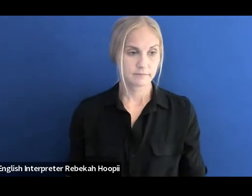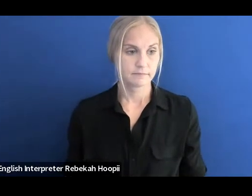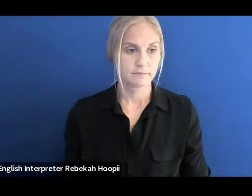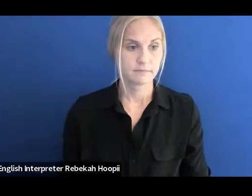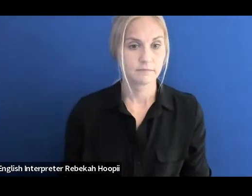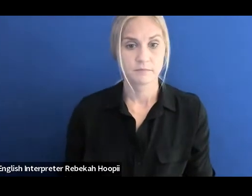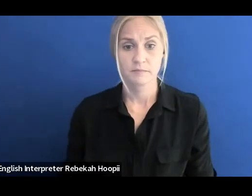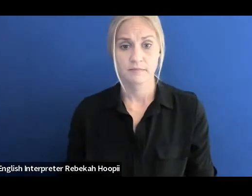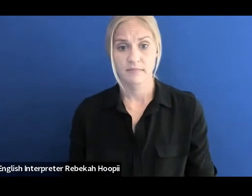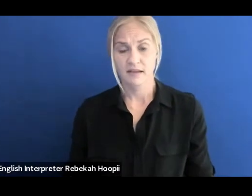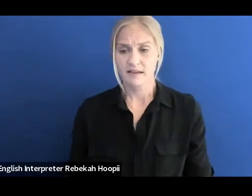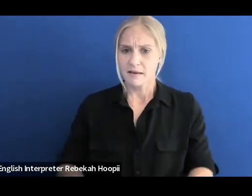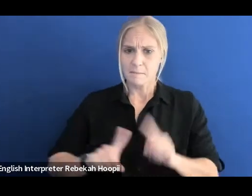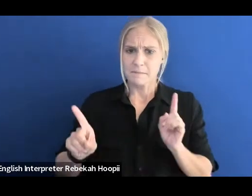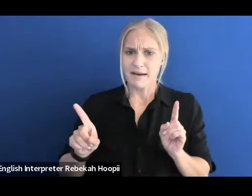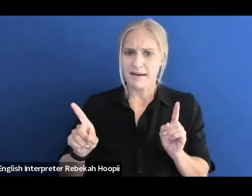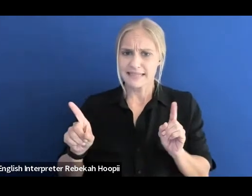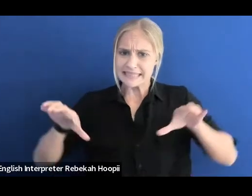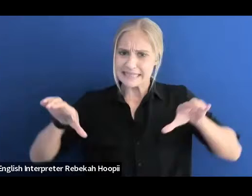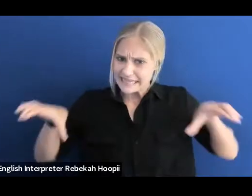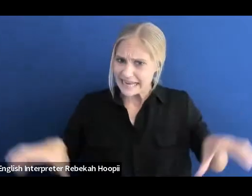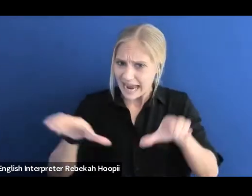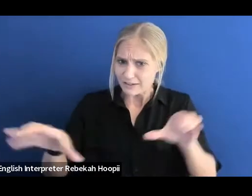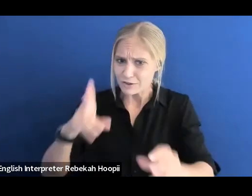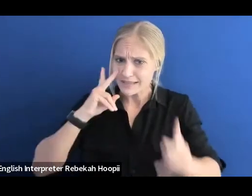It's just what the actions you're doing.